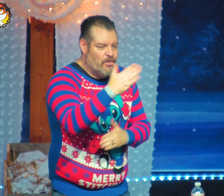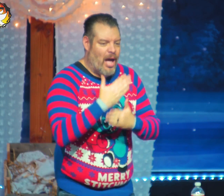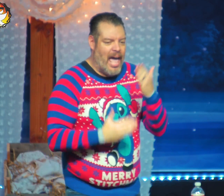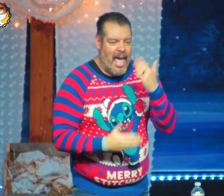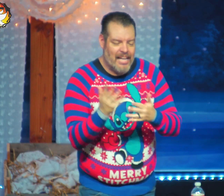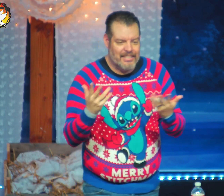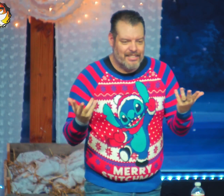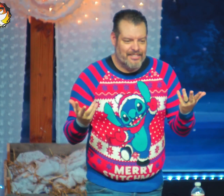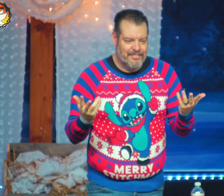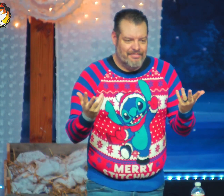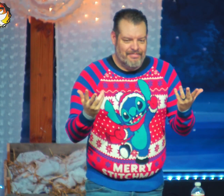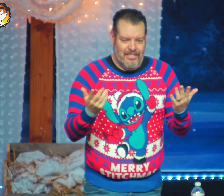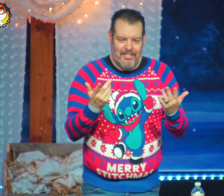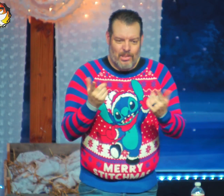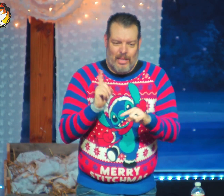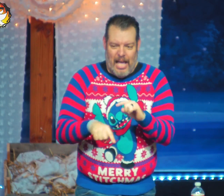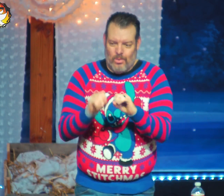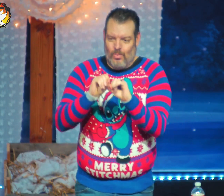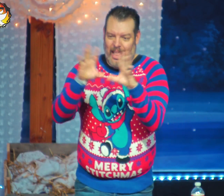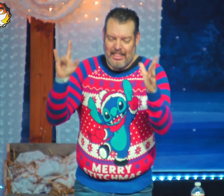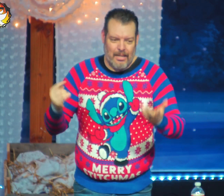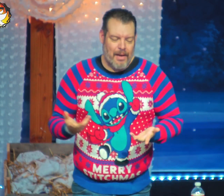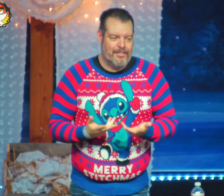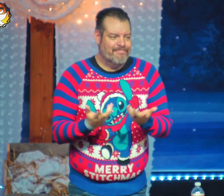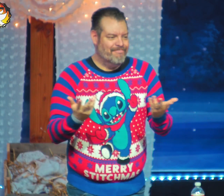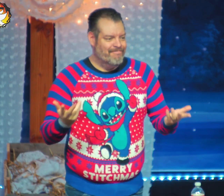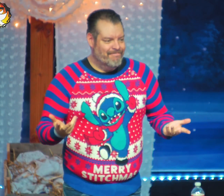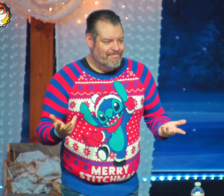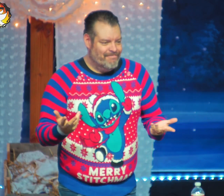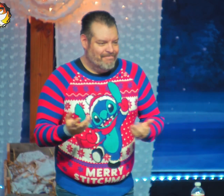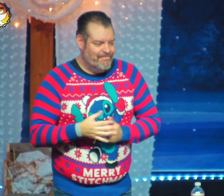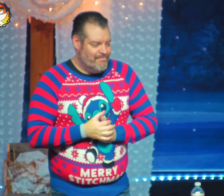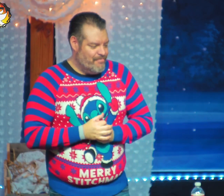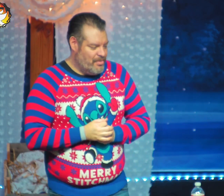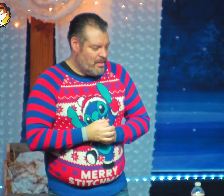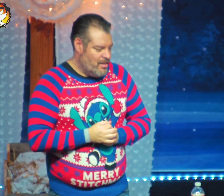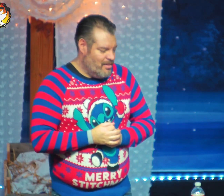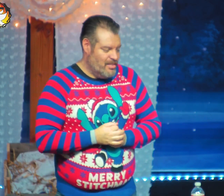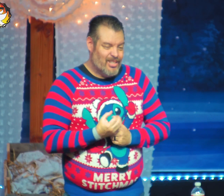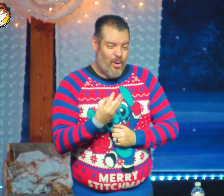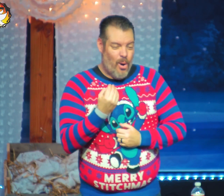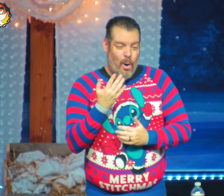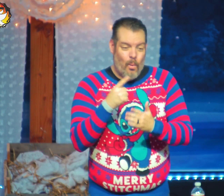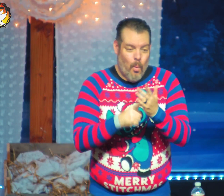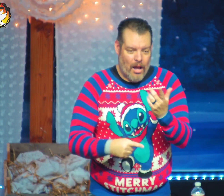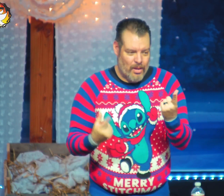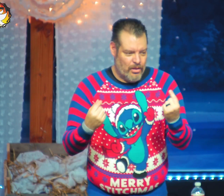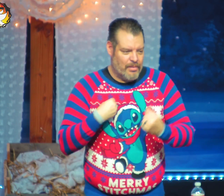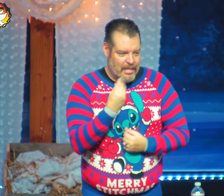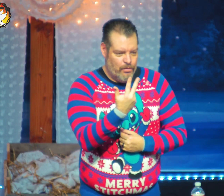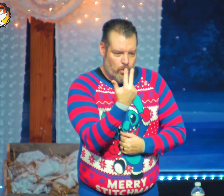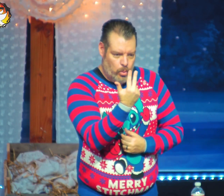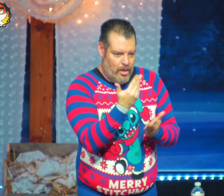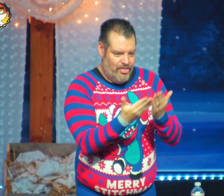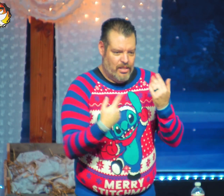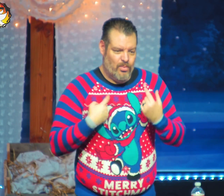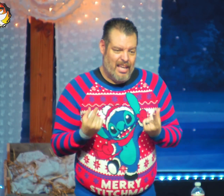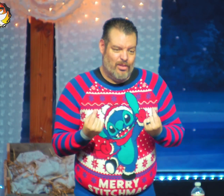Or do something to be able to solve it. Sometimes it takes actions to be able to solve